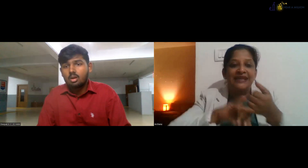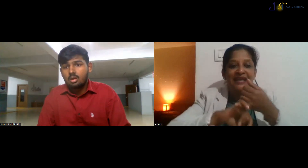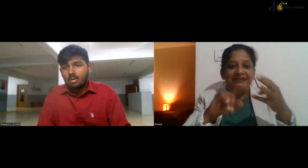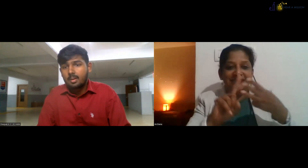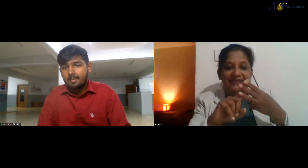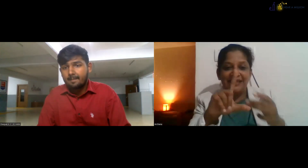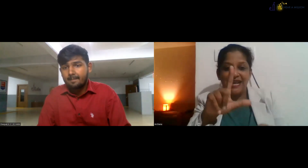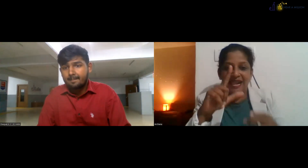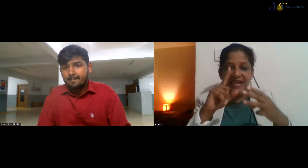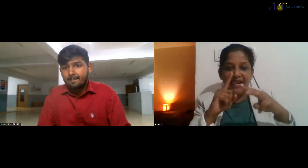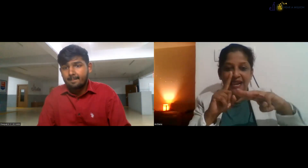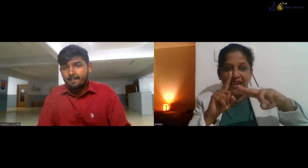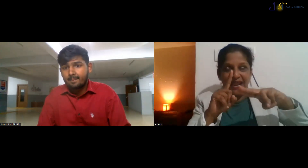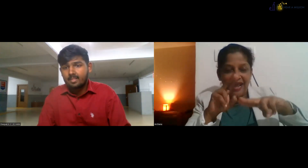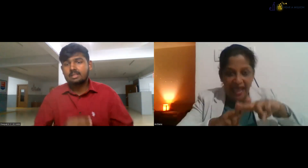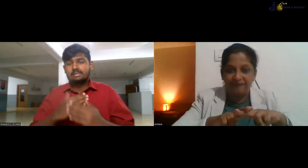traveling alone,